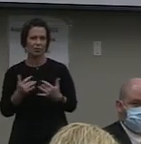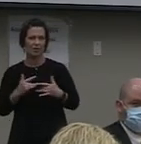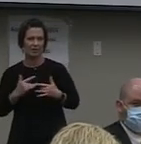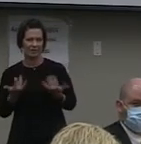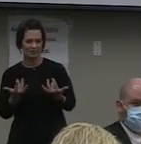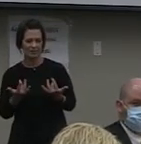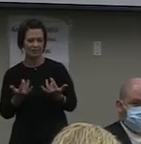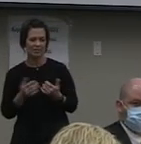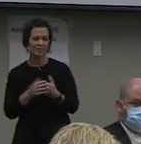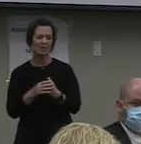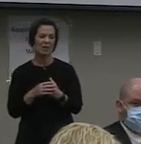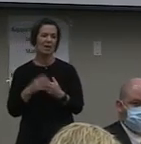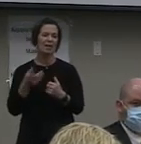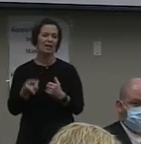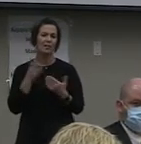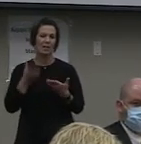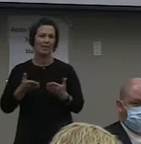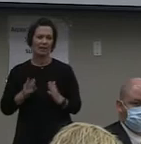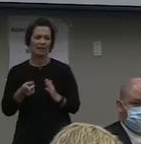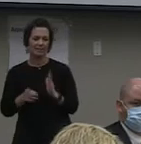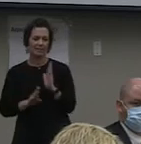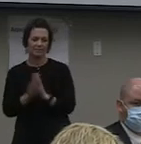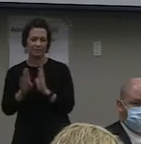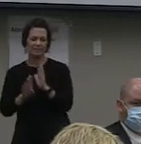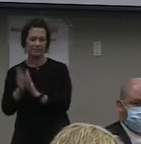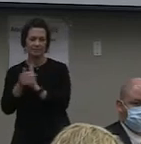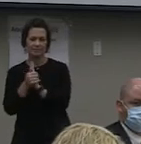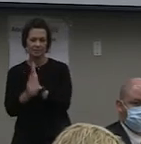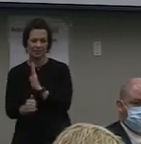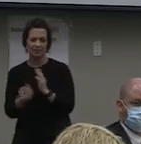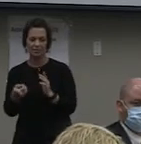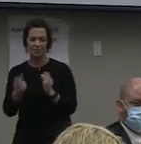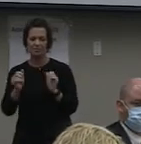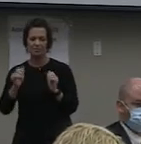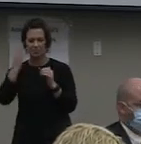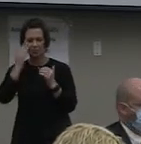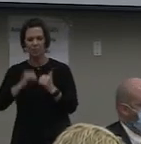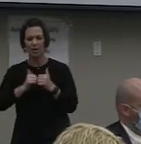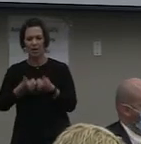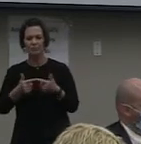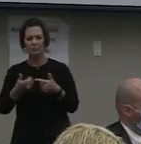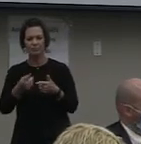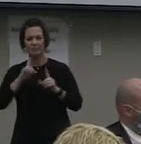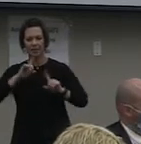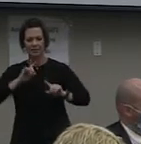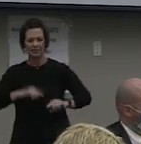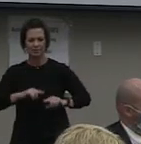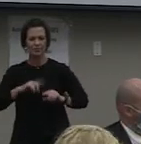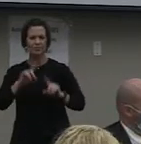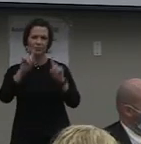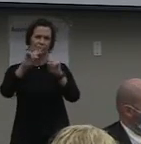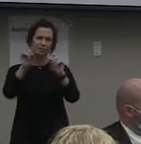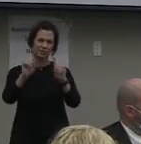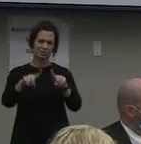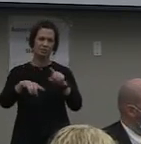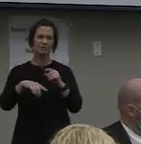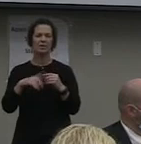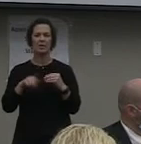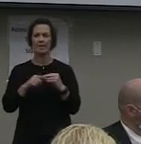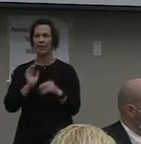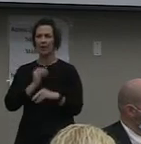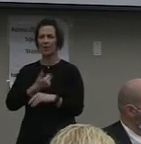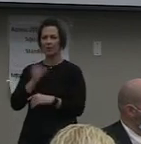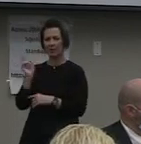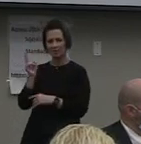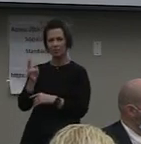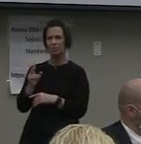Develop the skills to be able to answer questions they have about their history and our nation's history and the world's